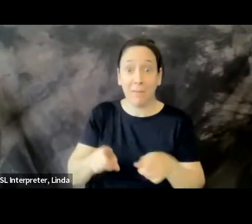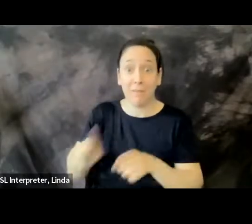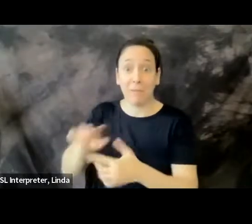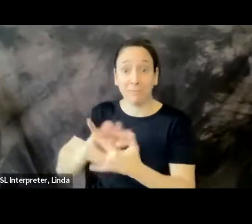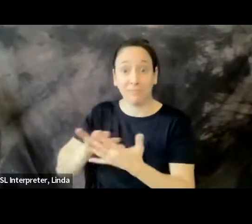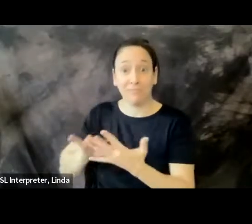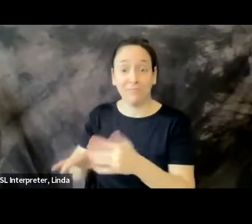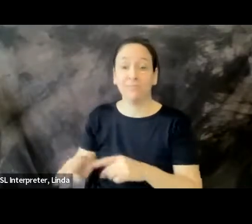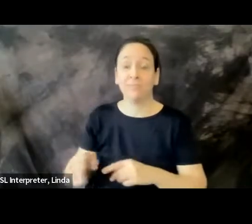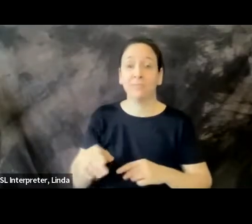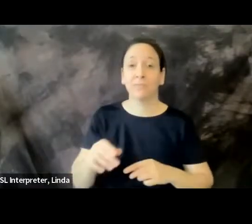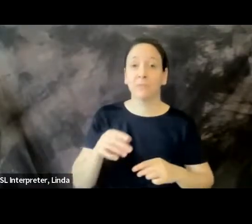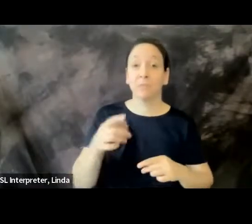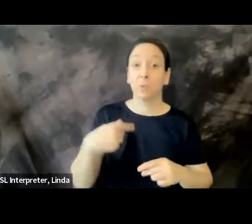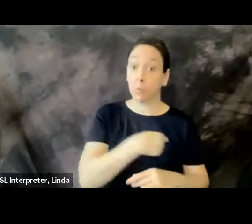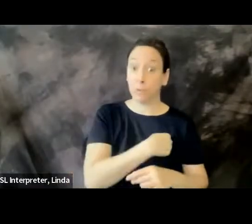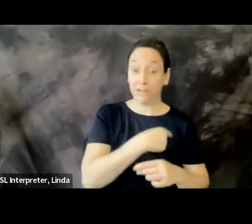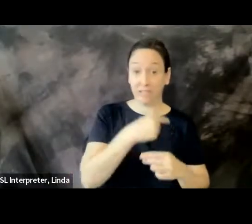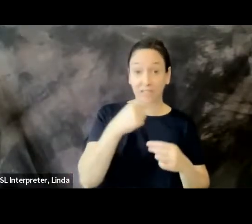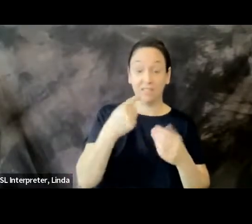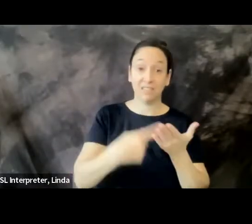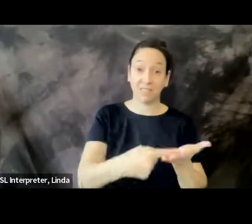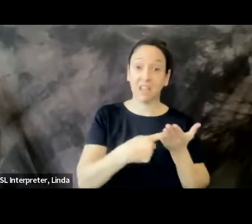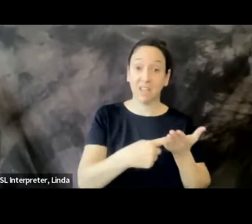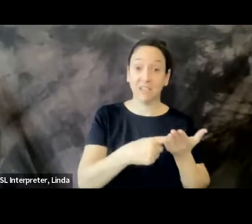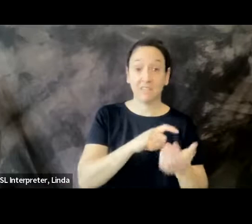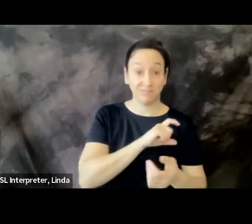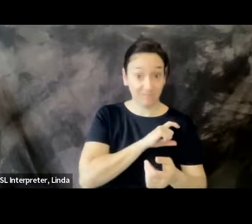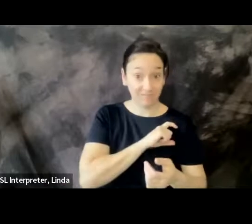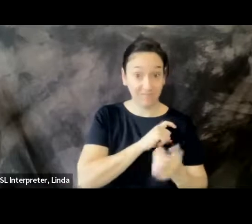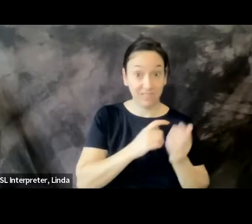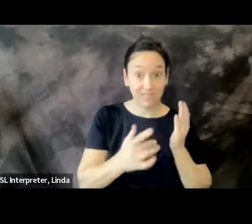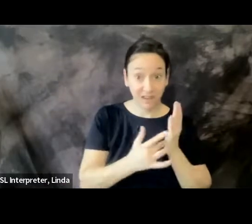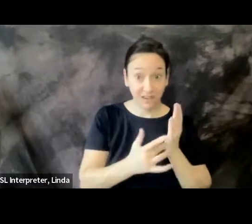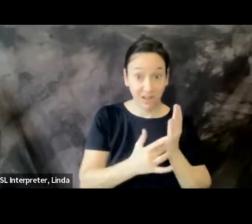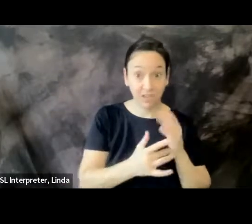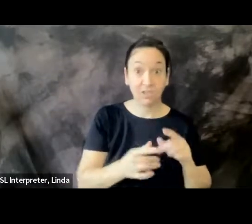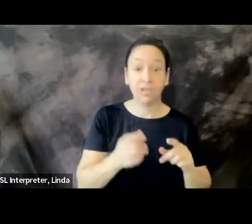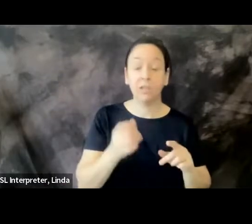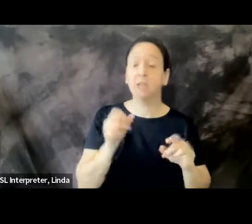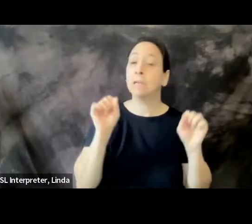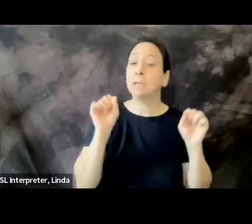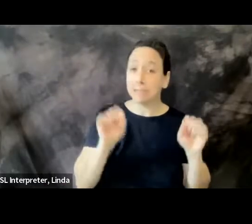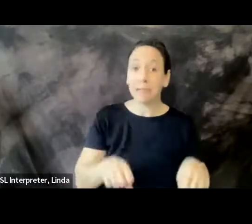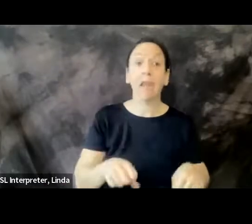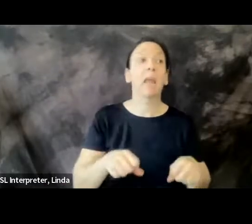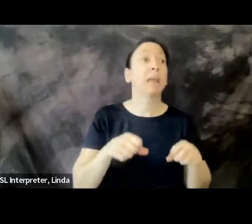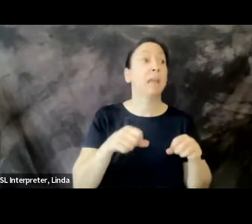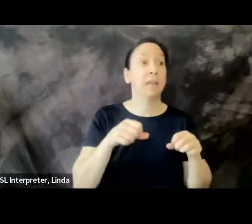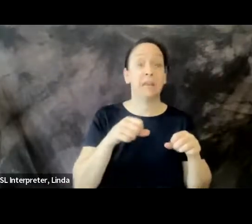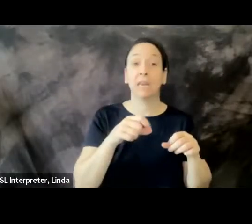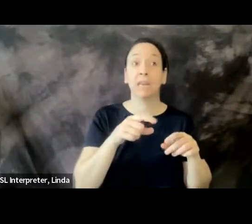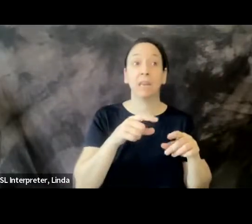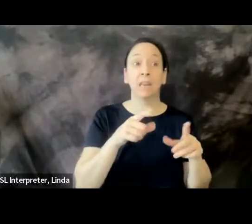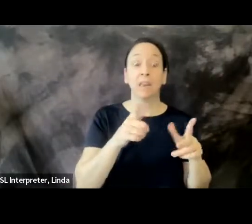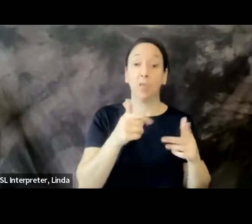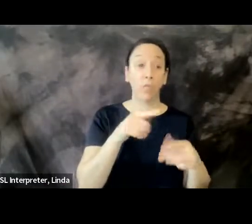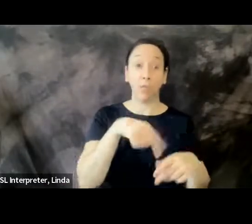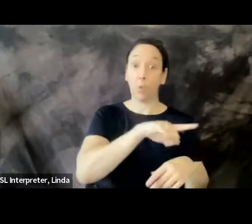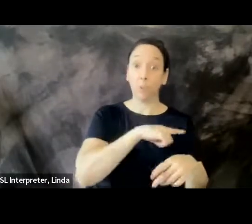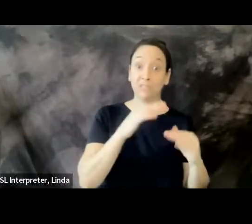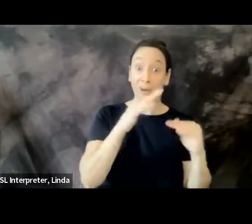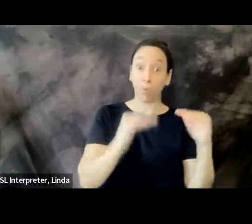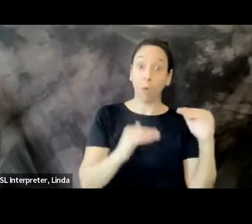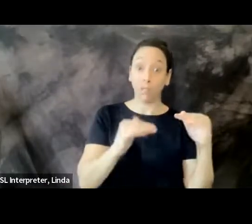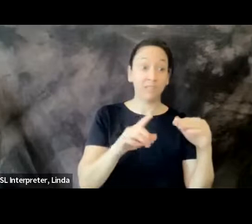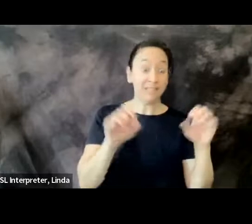policing technologies, their expansion and deployment can reinforce and can perpetuate existing inequalities, that very